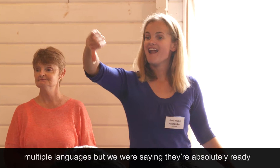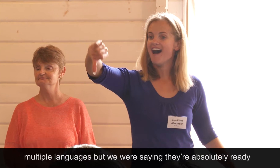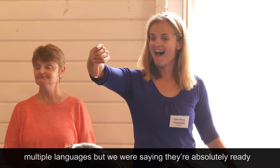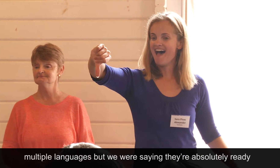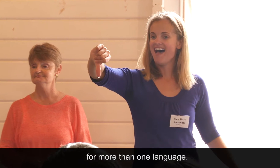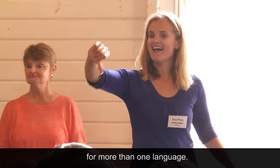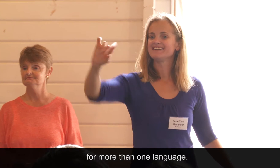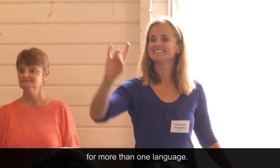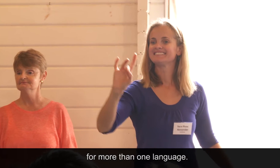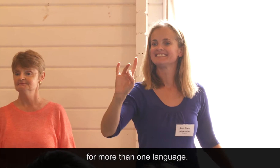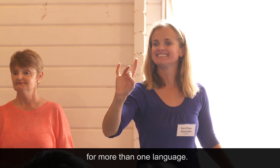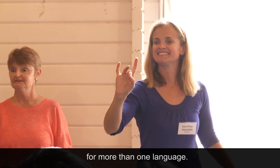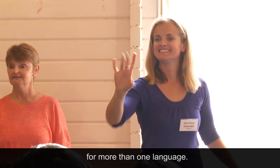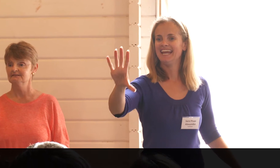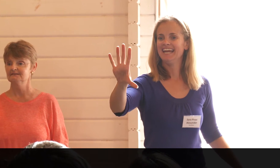absolutely ready for more than one language.